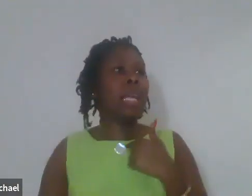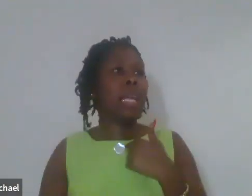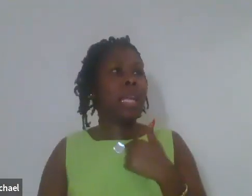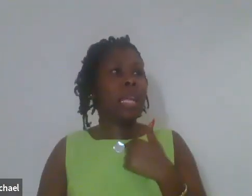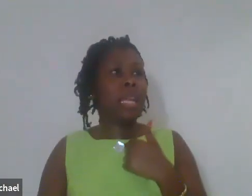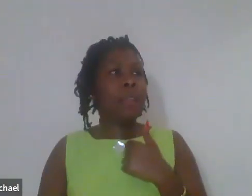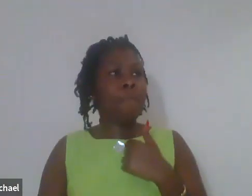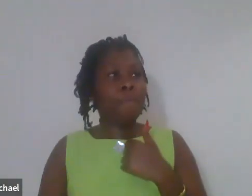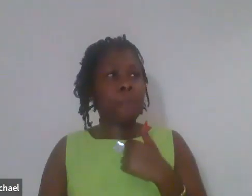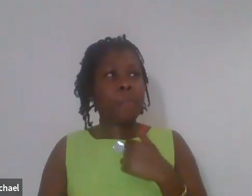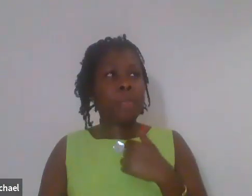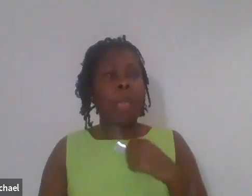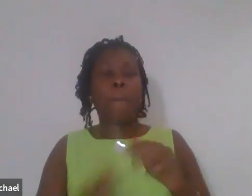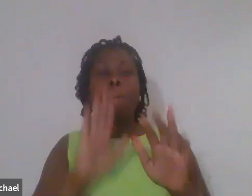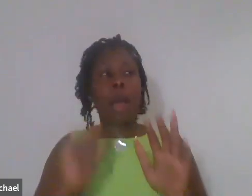So I have to face the risks. But